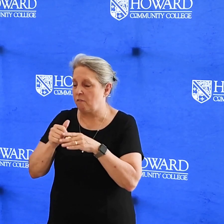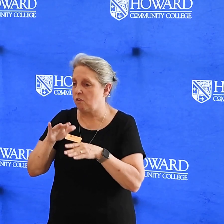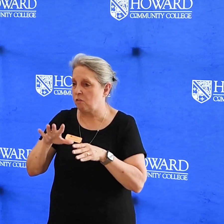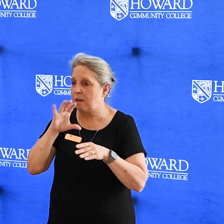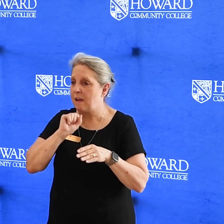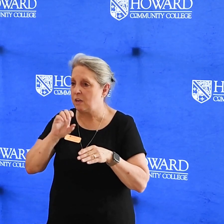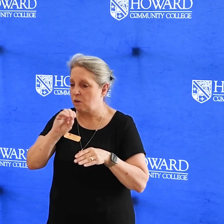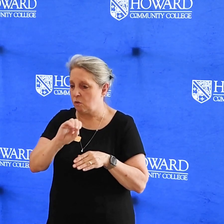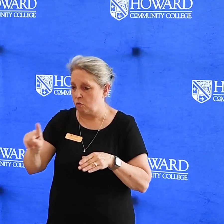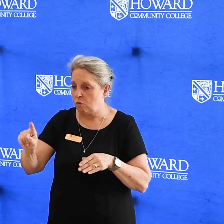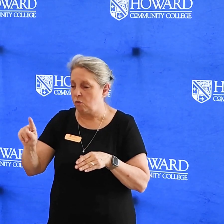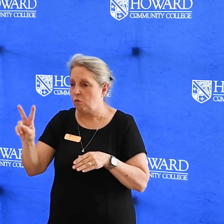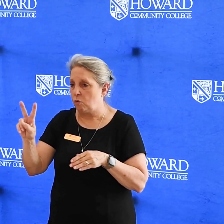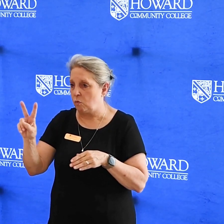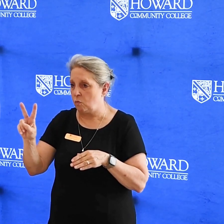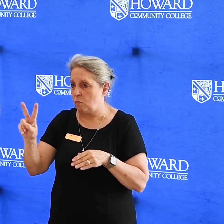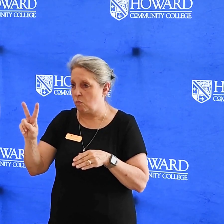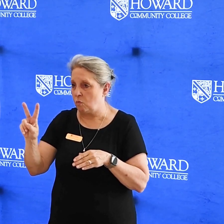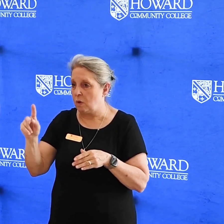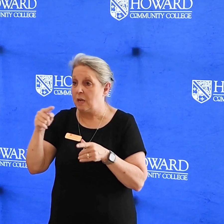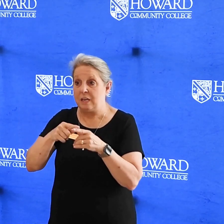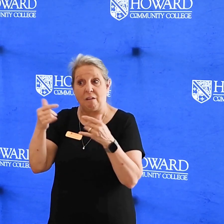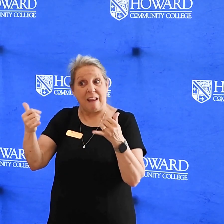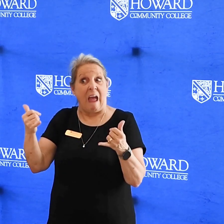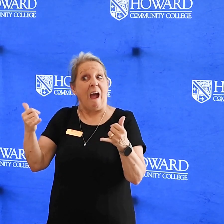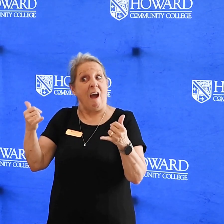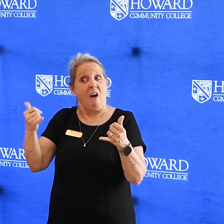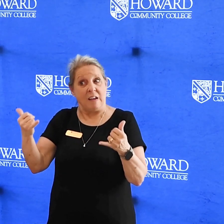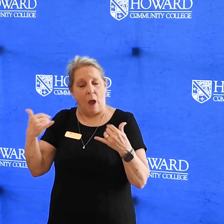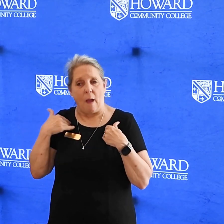to 2 until now.